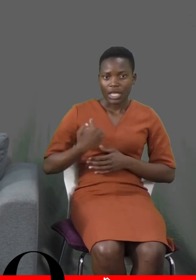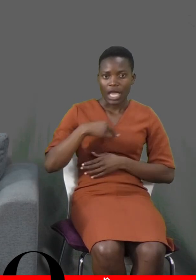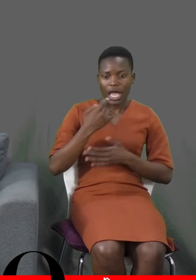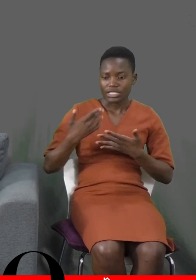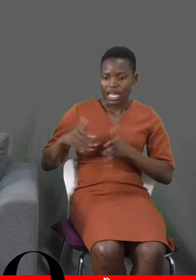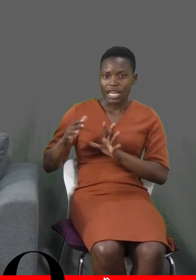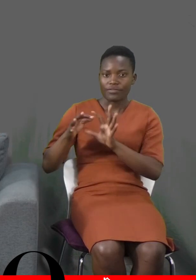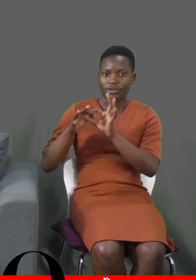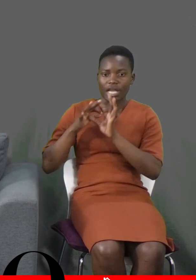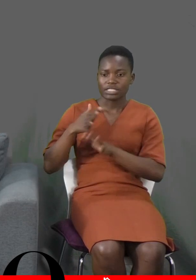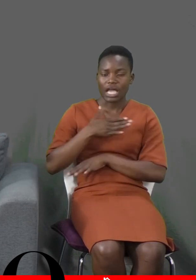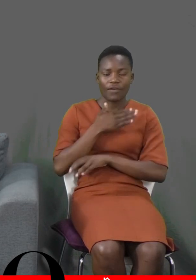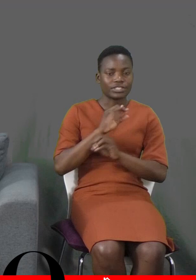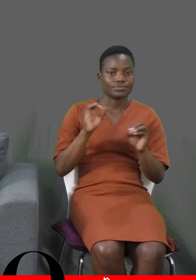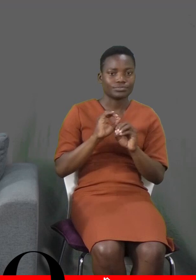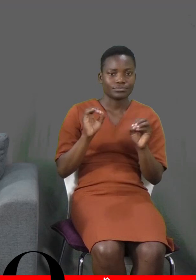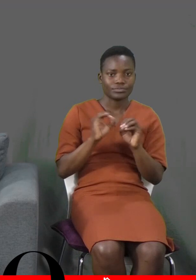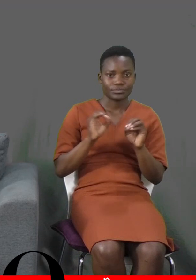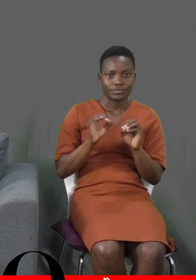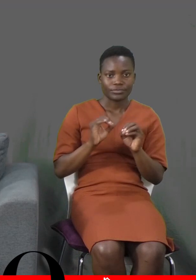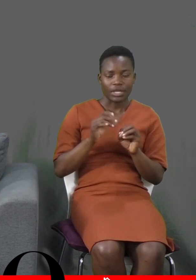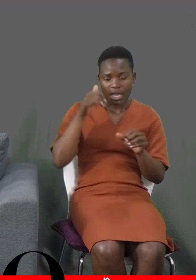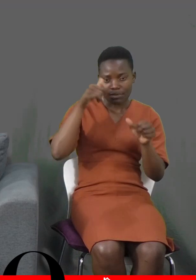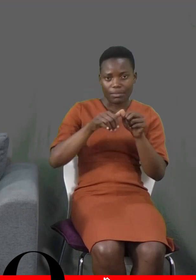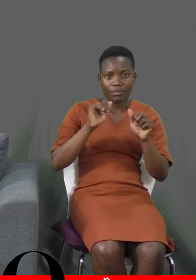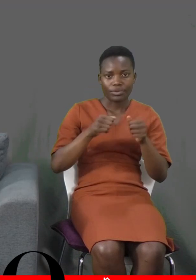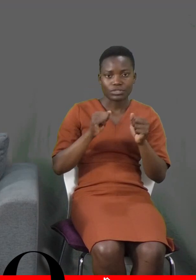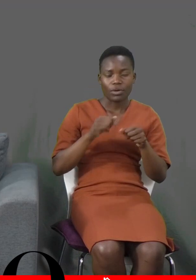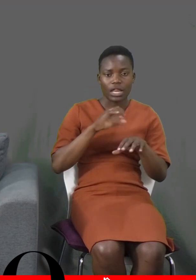wacha mila hapa kwenye Science Zaquetu. Remember, you can catch us on